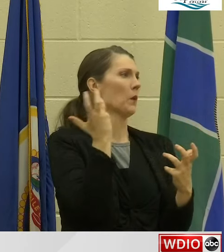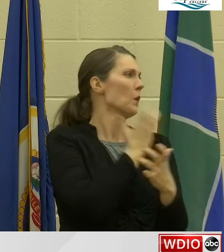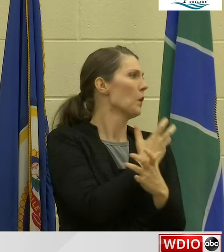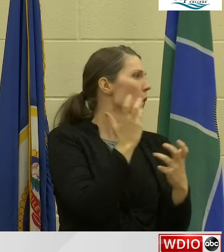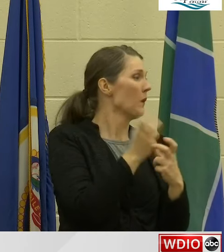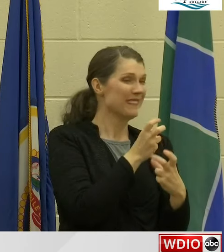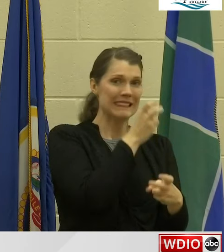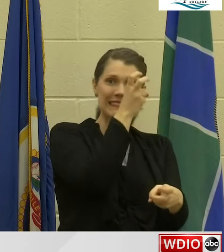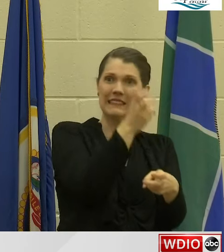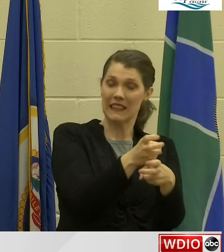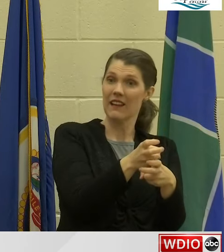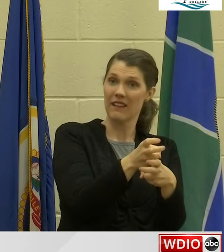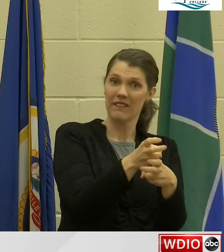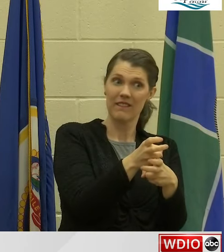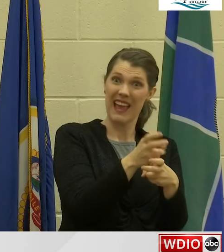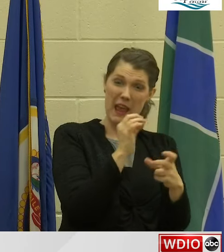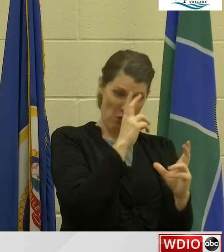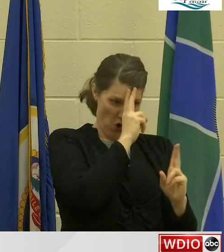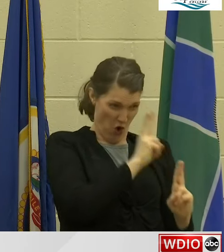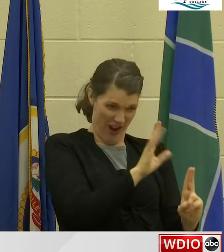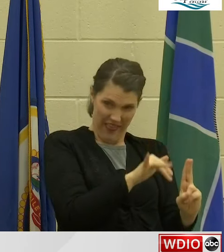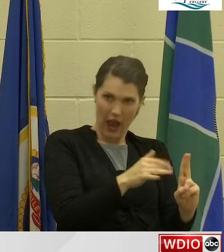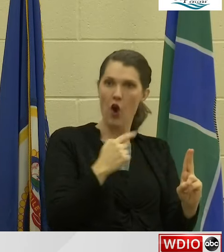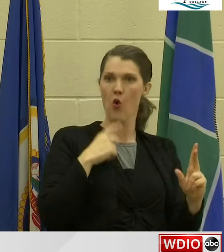is our path forward.